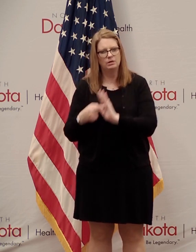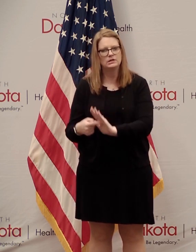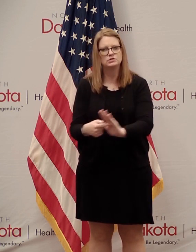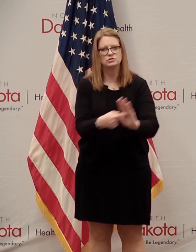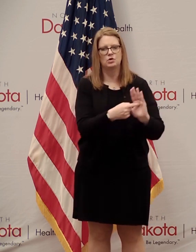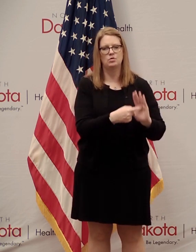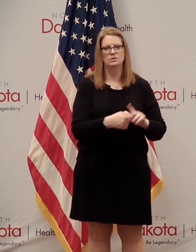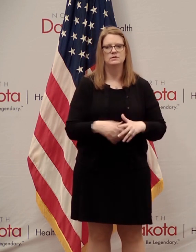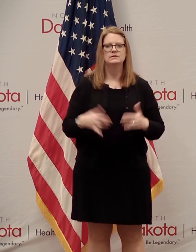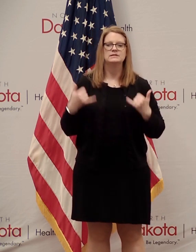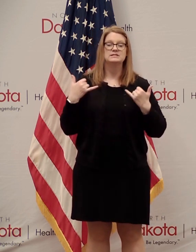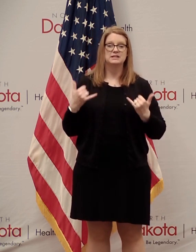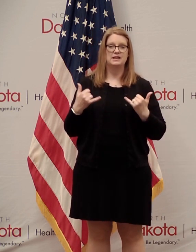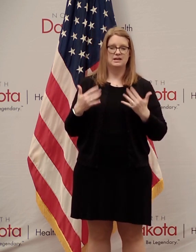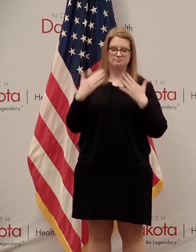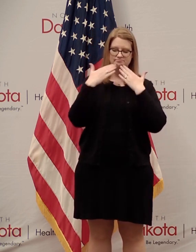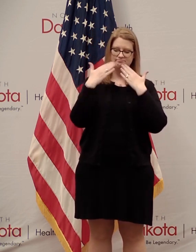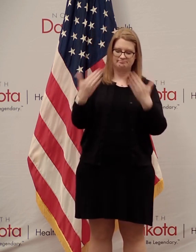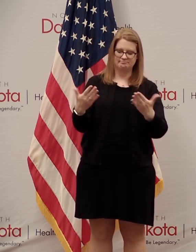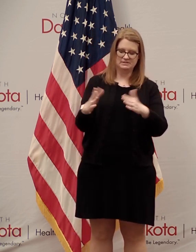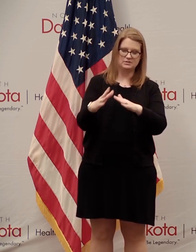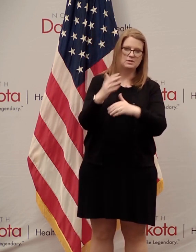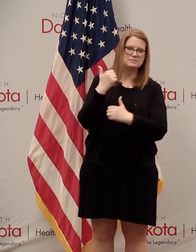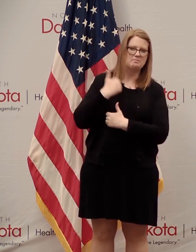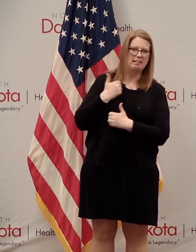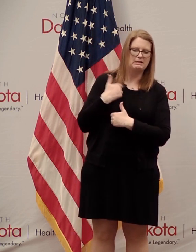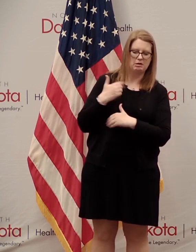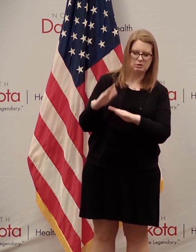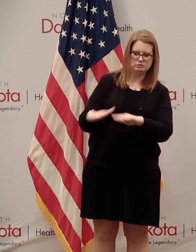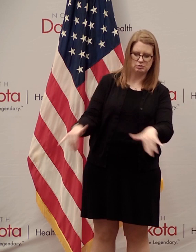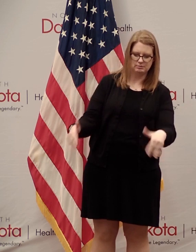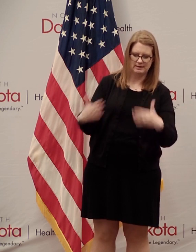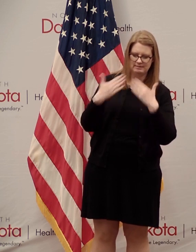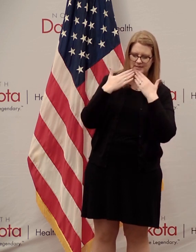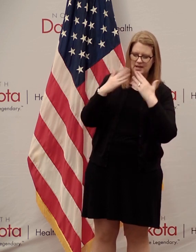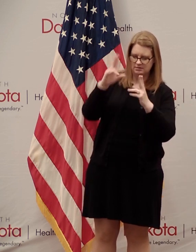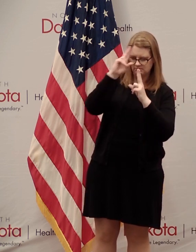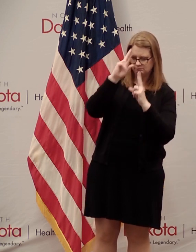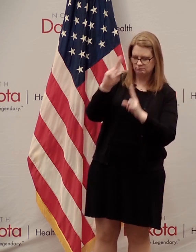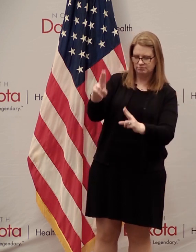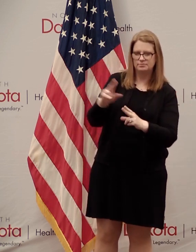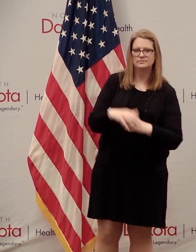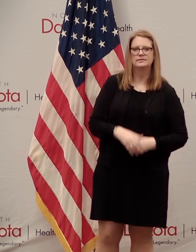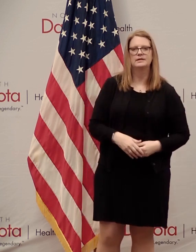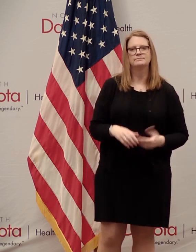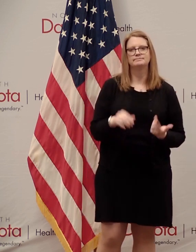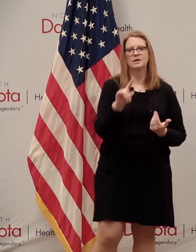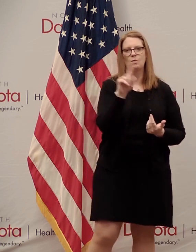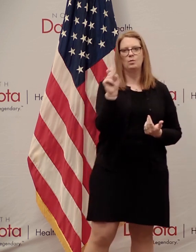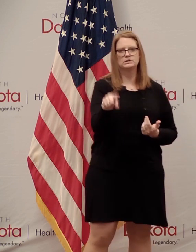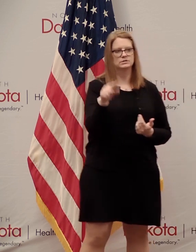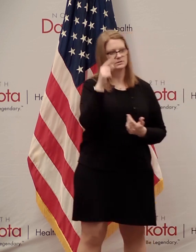extend our gratitude to all those military children. With that, we'll stand for questions.